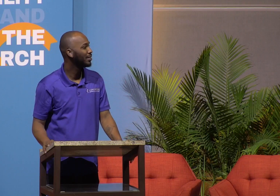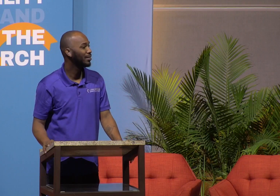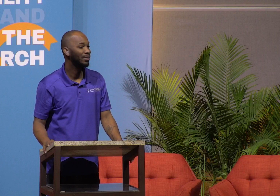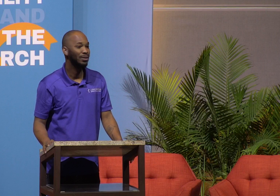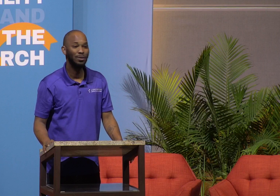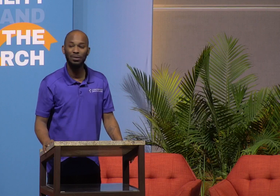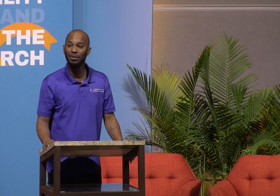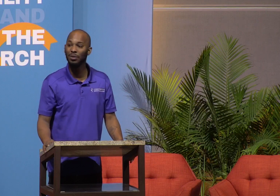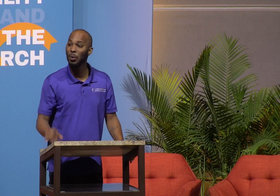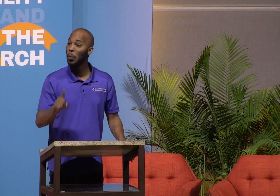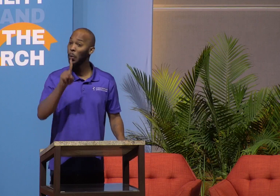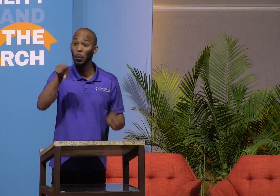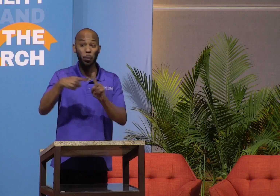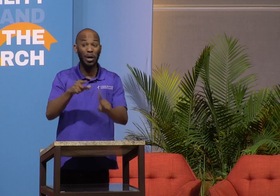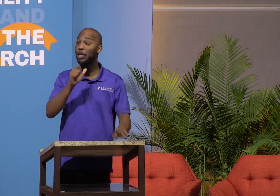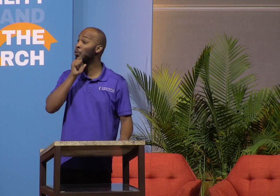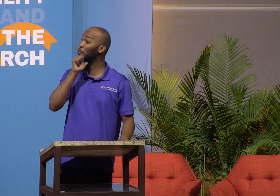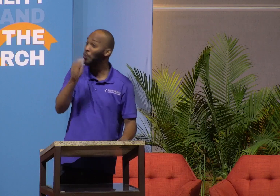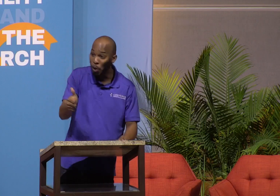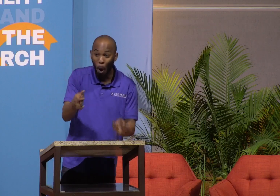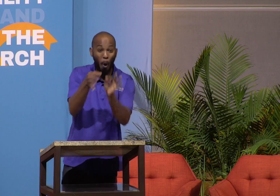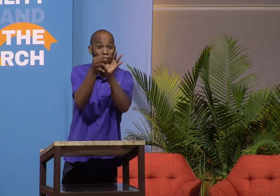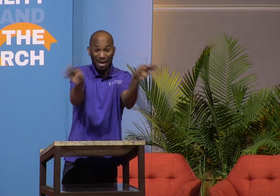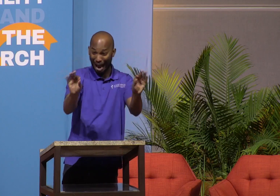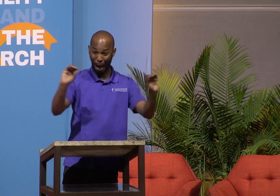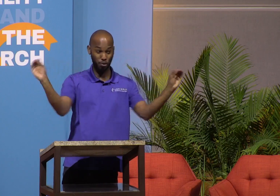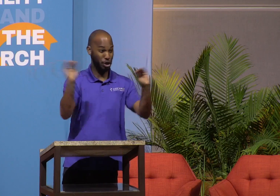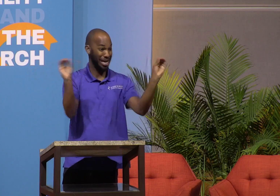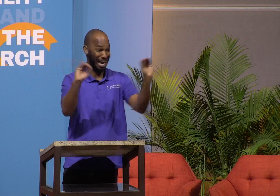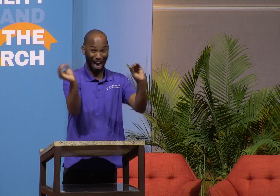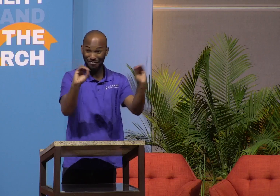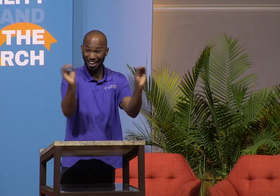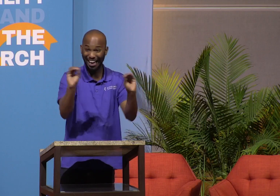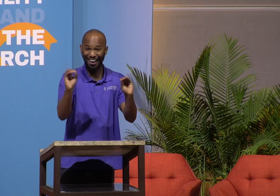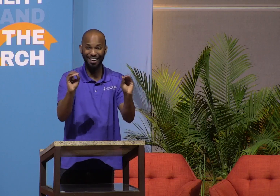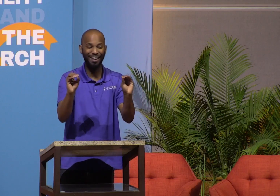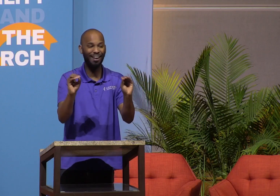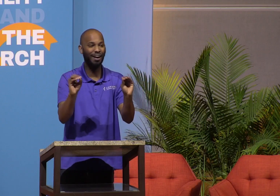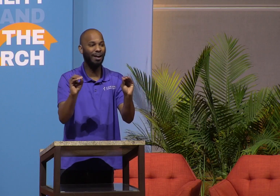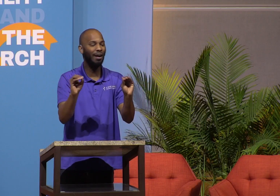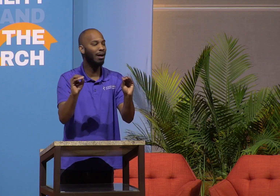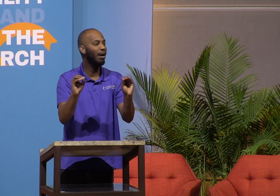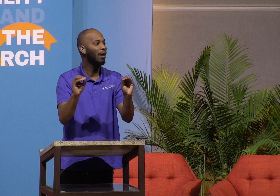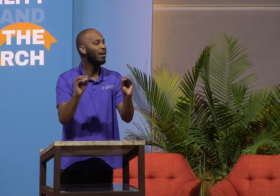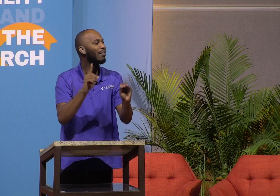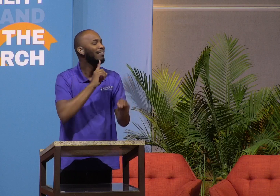all of your videos just opens up how much more accessible it is. If there are no